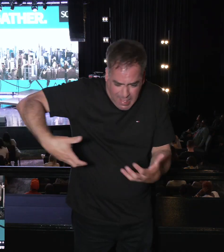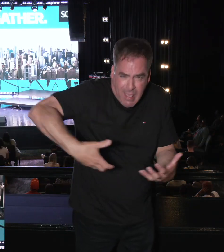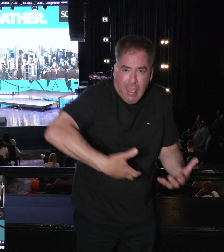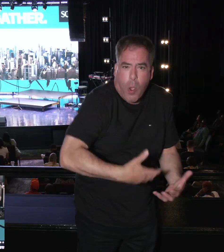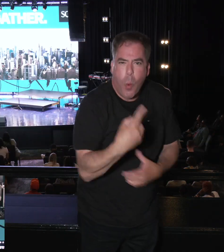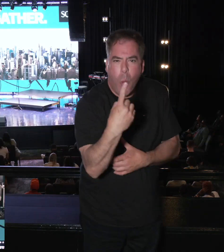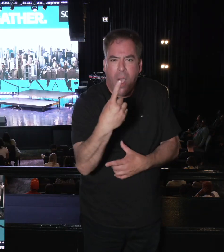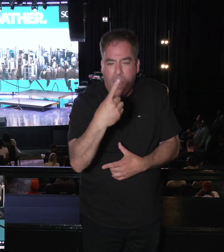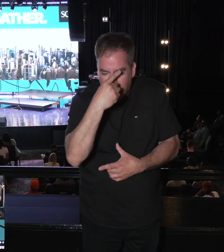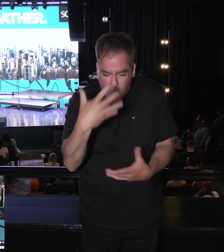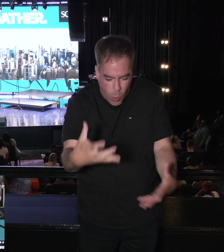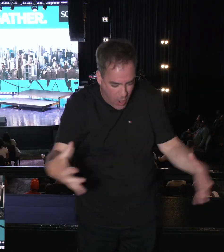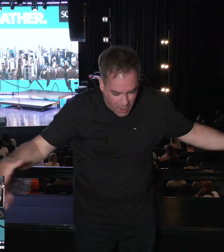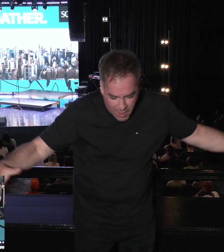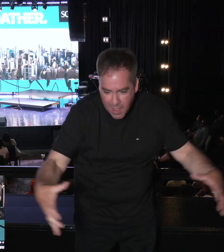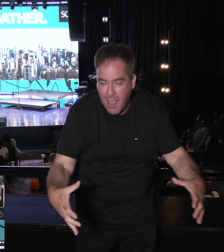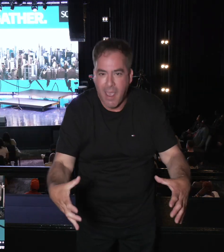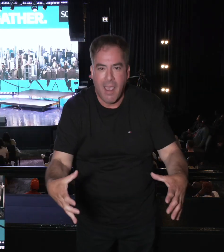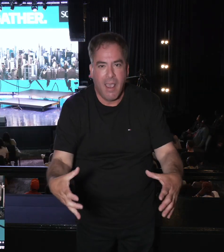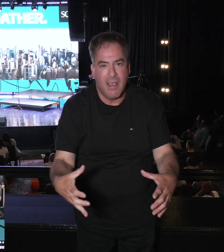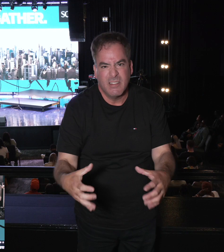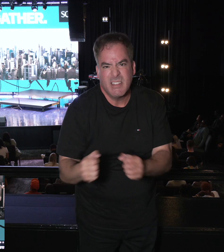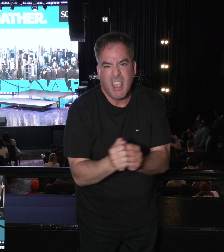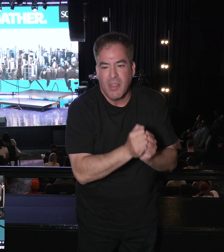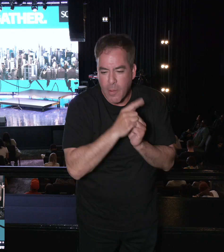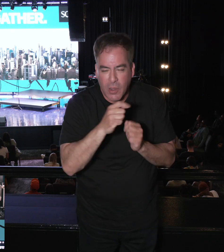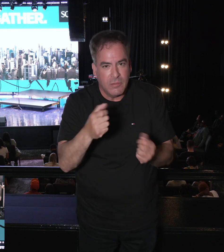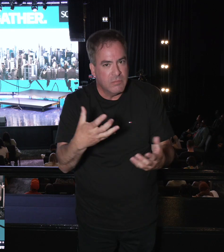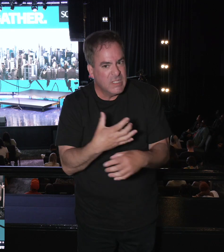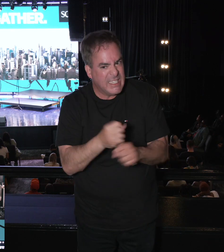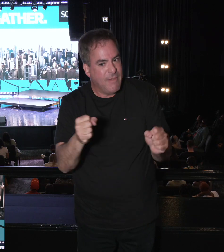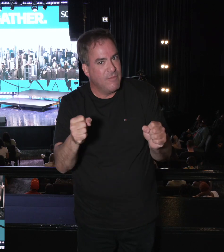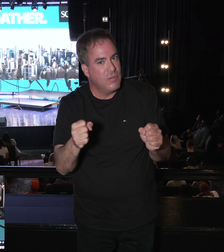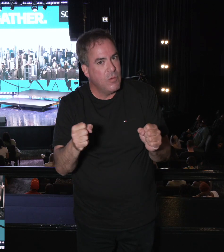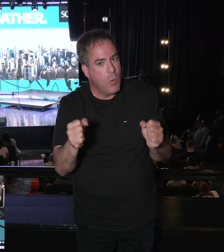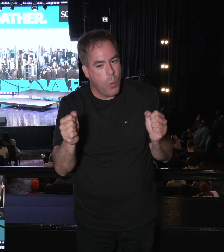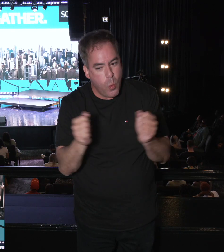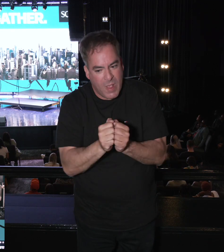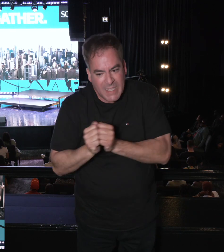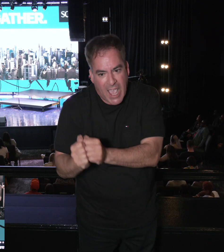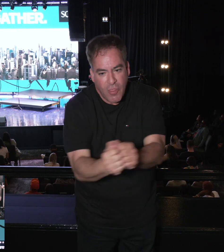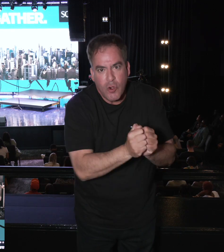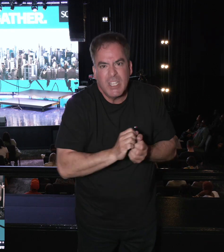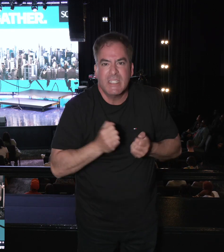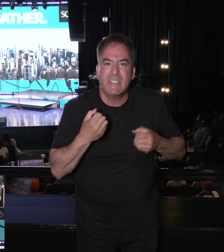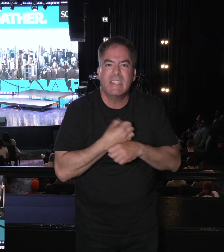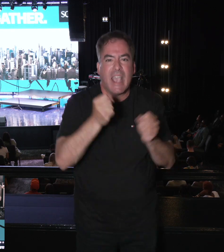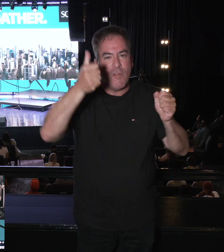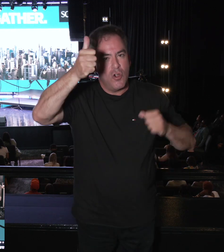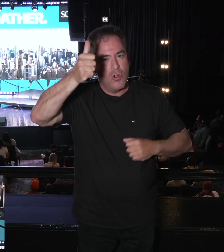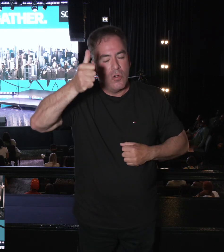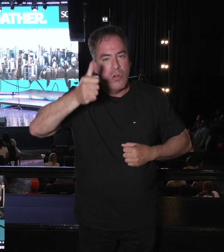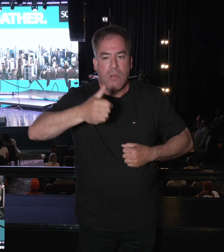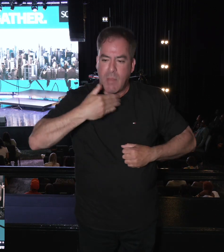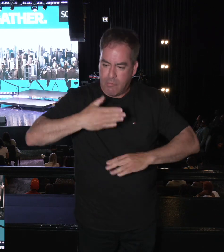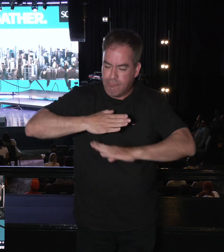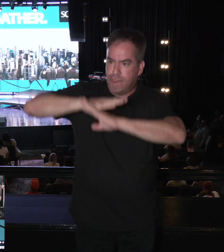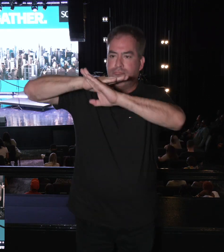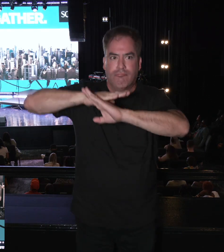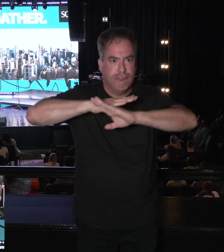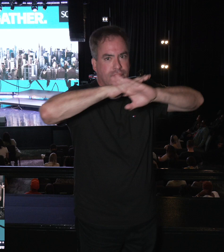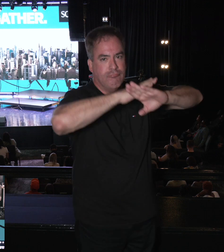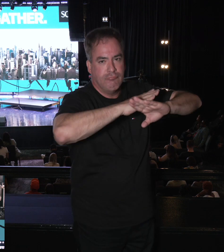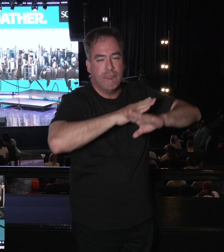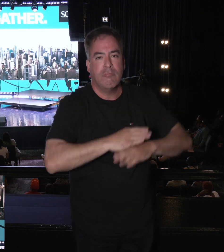there's safety in numbers. He wants everyone together. It's safer that way. It's offensive. It's defensive.